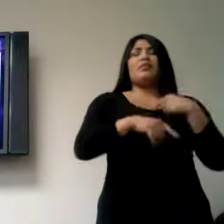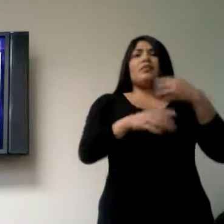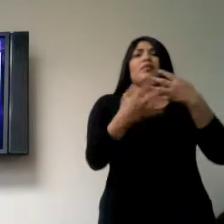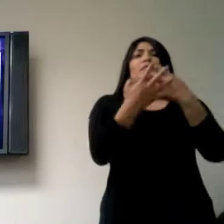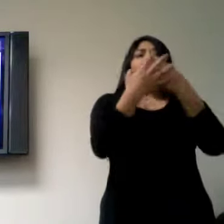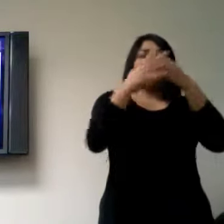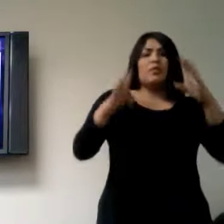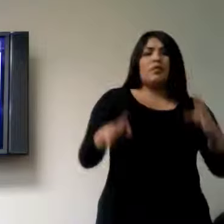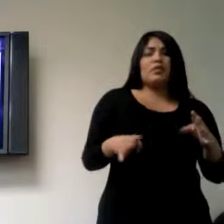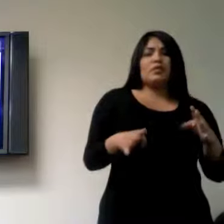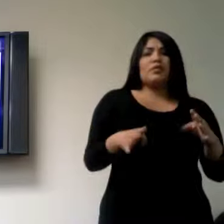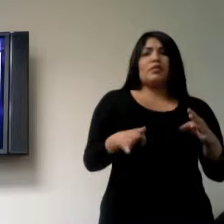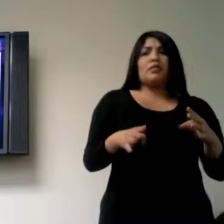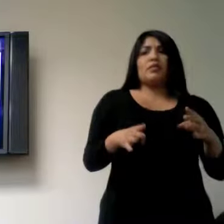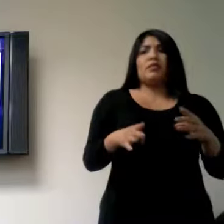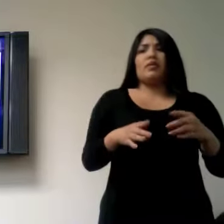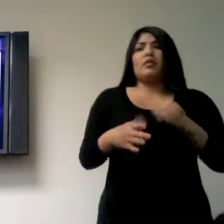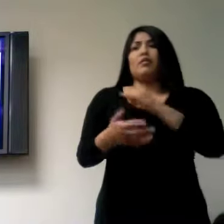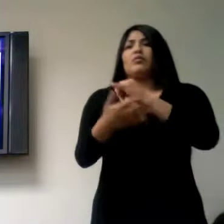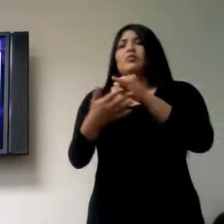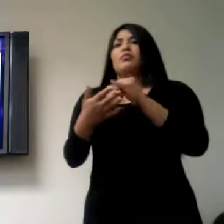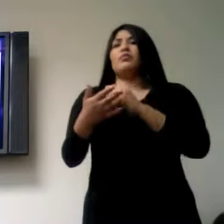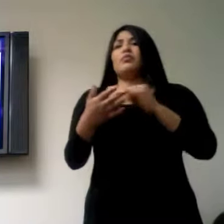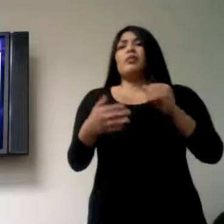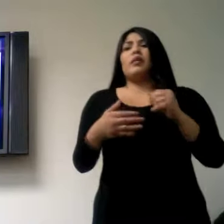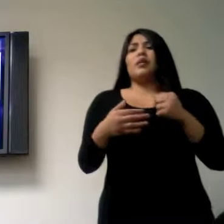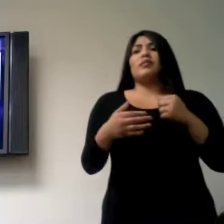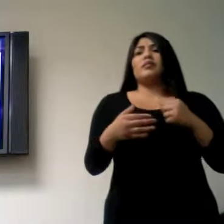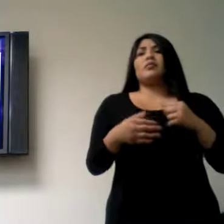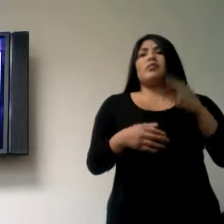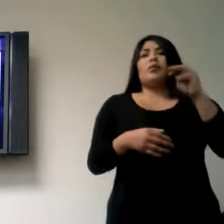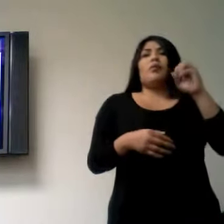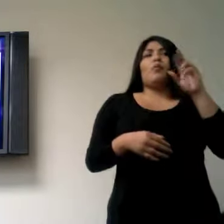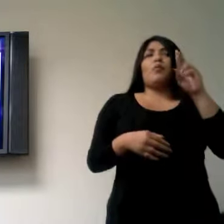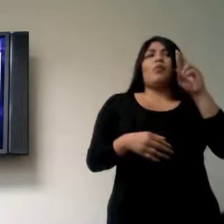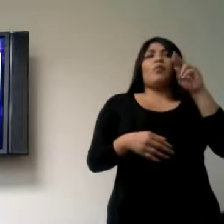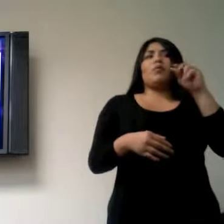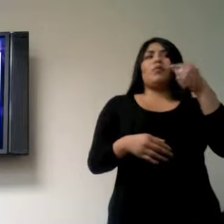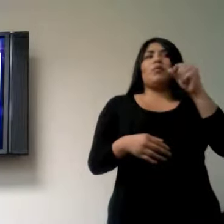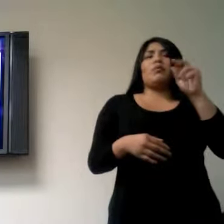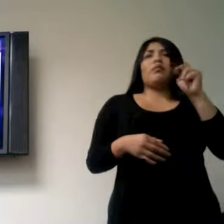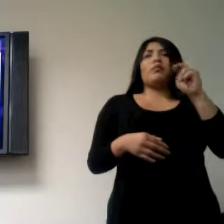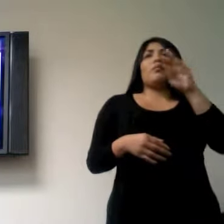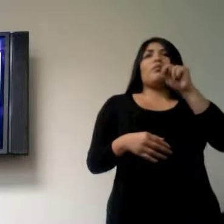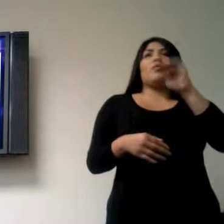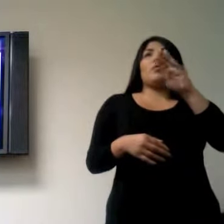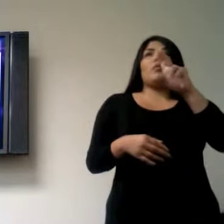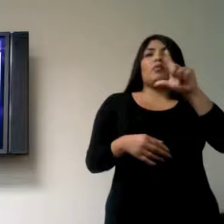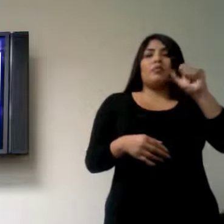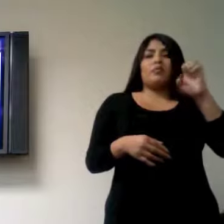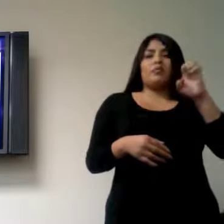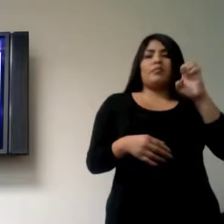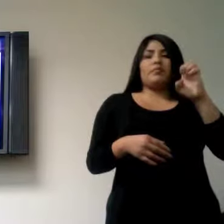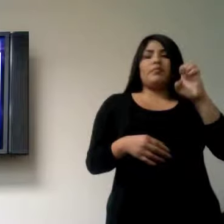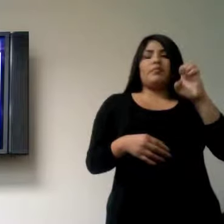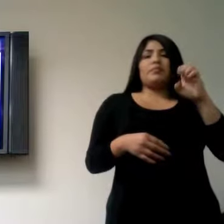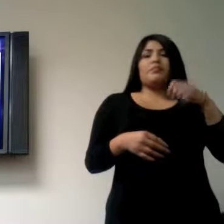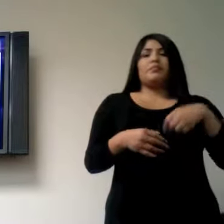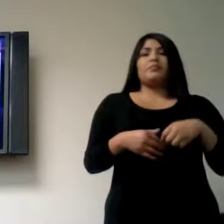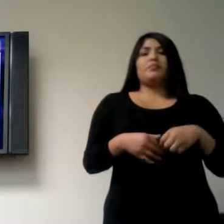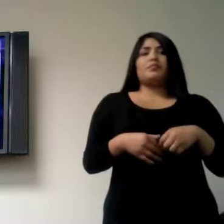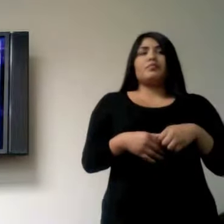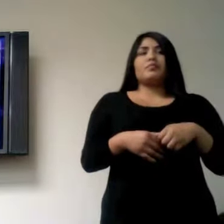was riding Morgan's mule. The guilty party was forced to sit on a 1-inch wide plank for a number of hours.